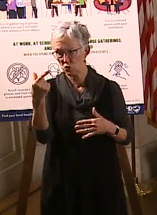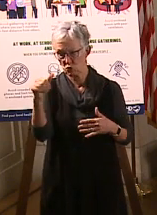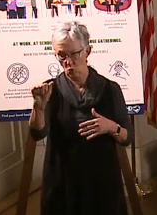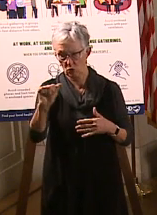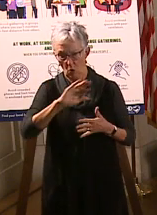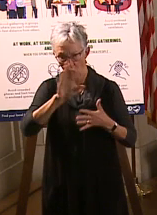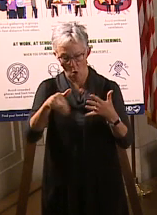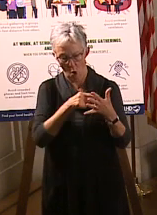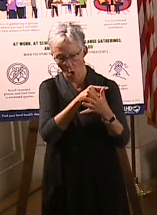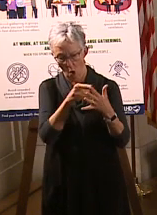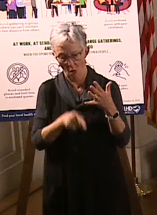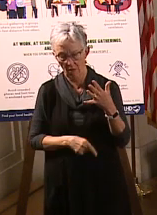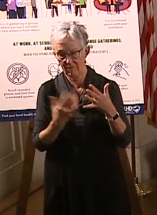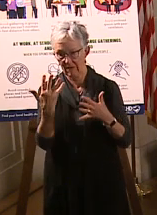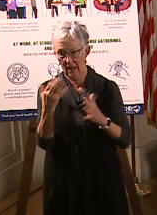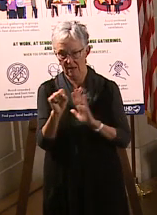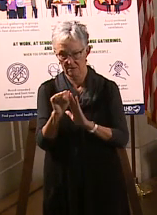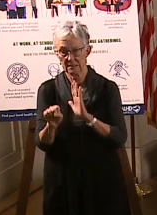report